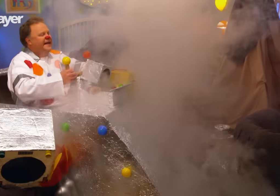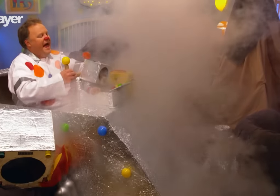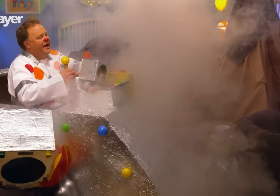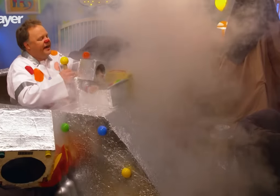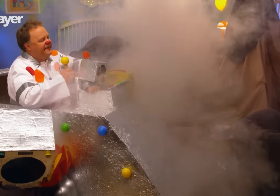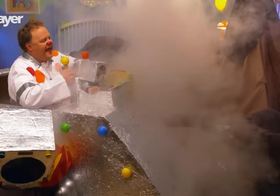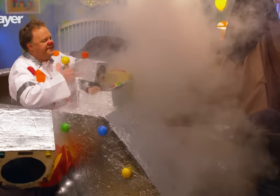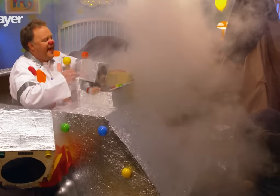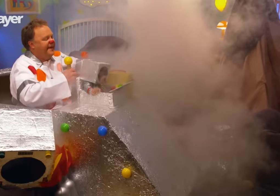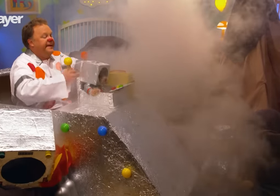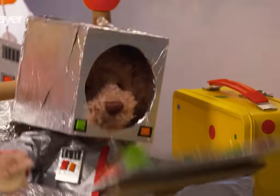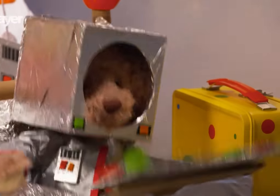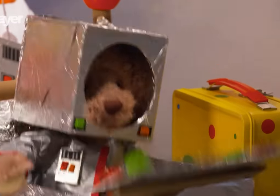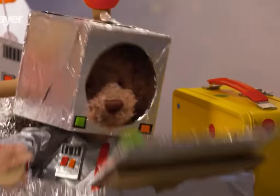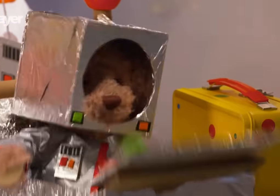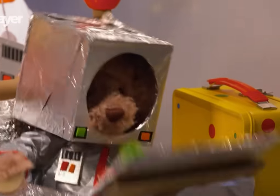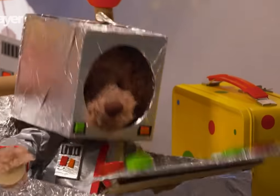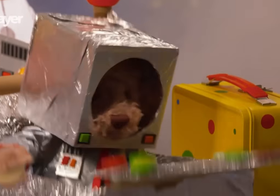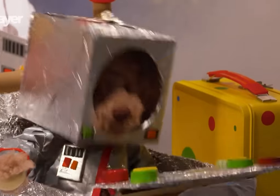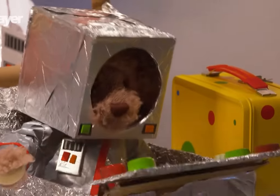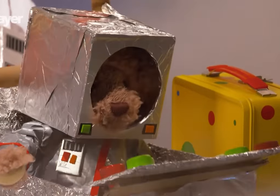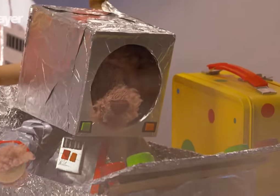Oh, hang on in there, Ted. We're nearly there.